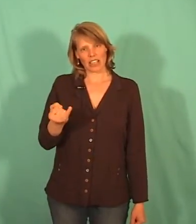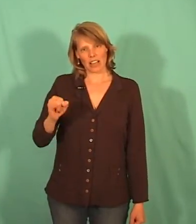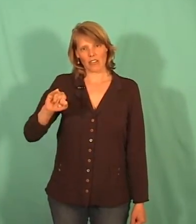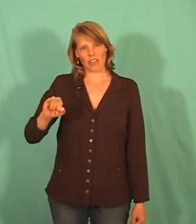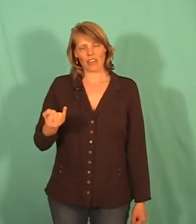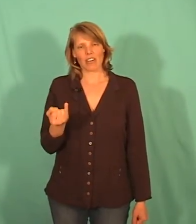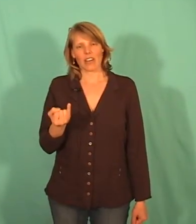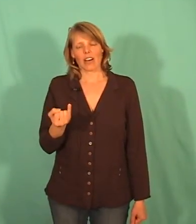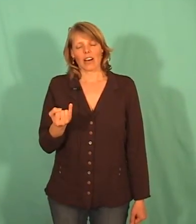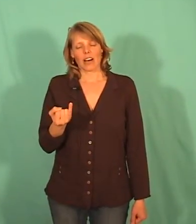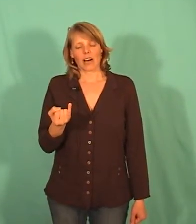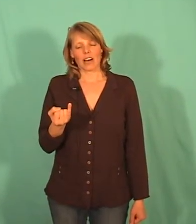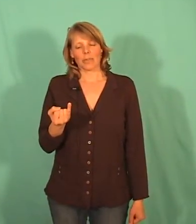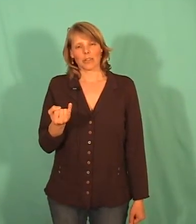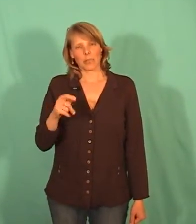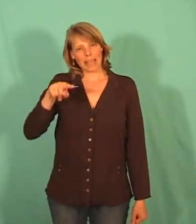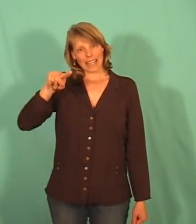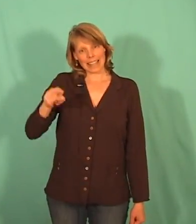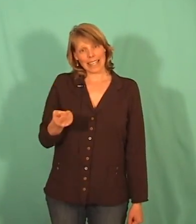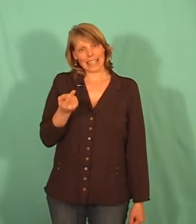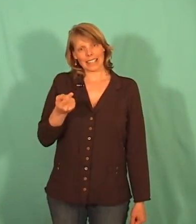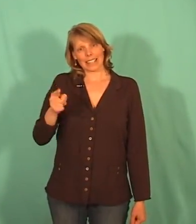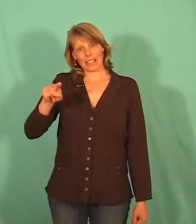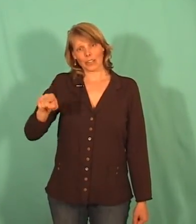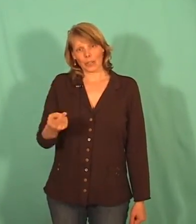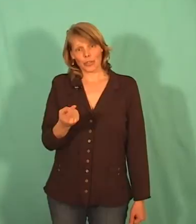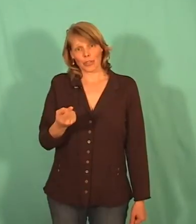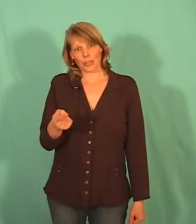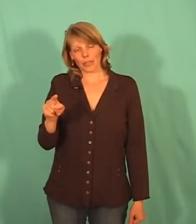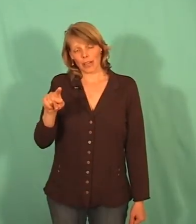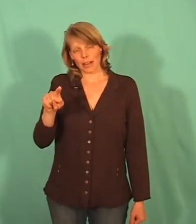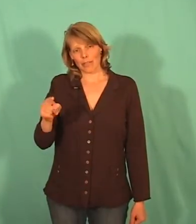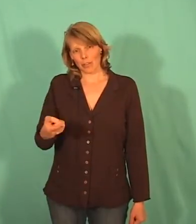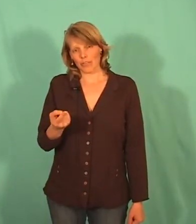air. You may get this. They'll use their first finger.